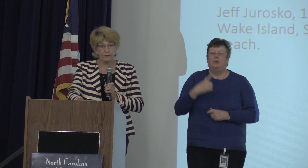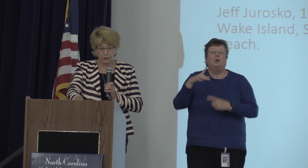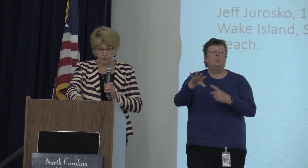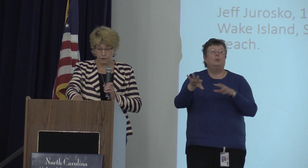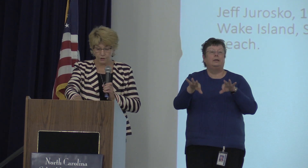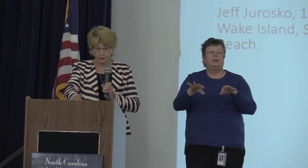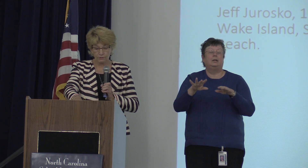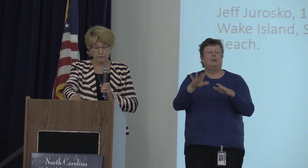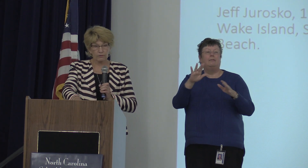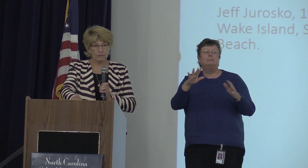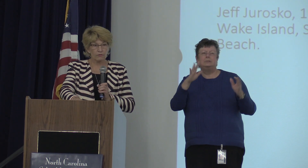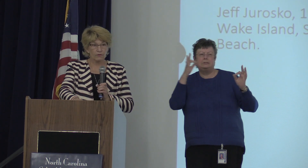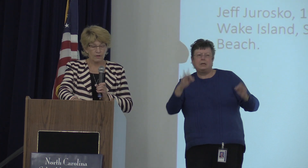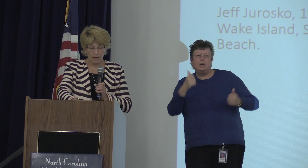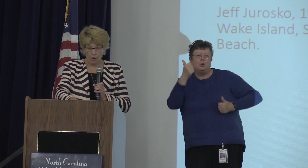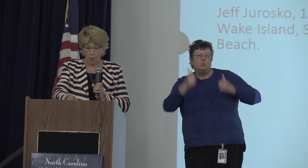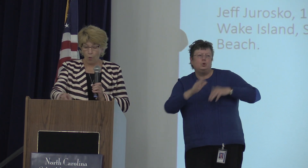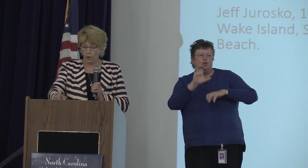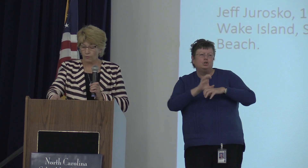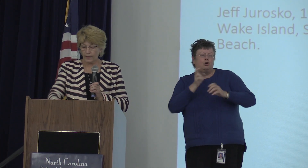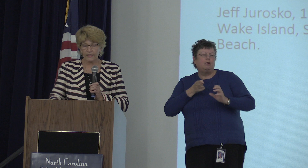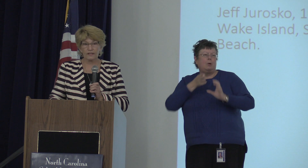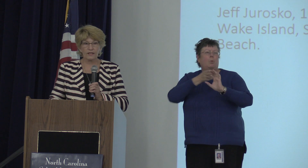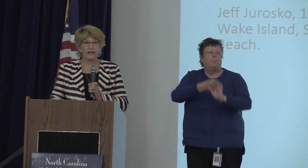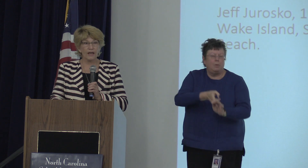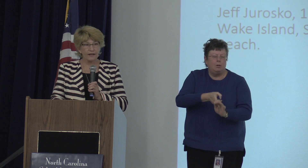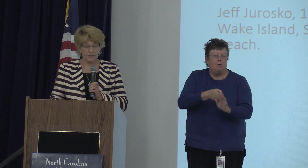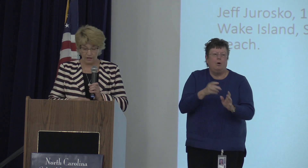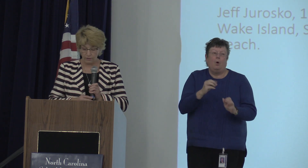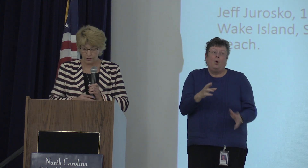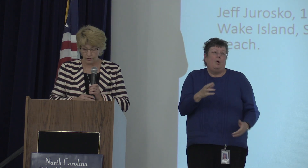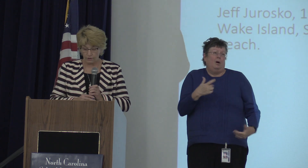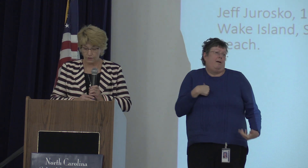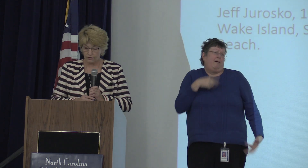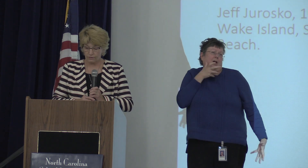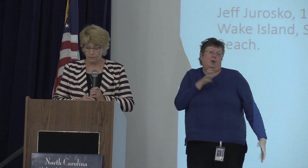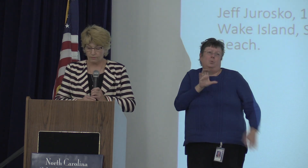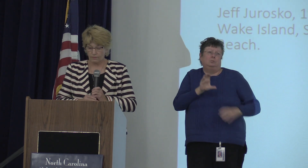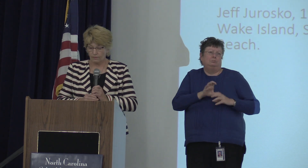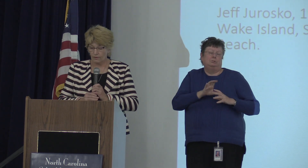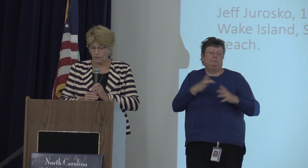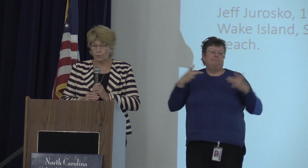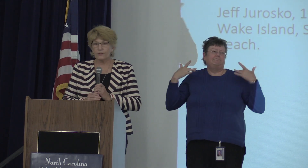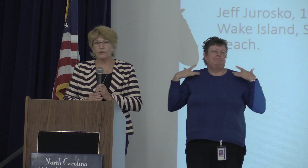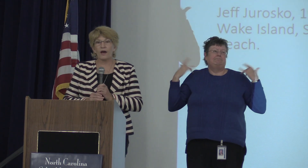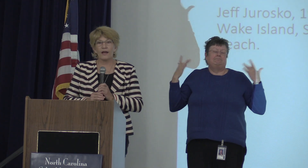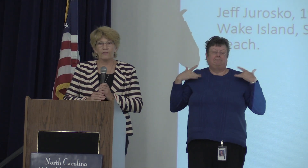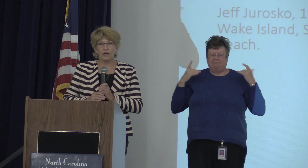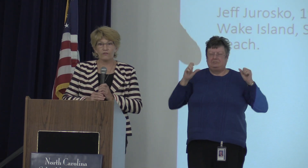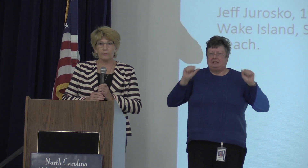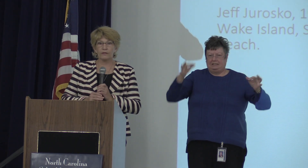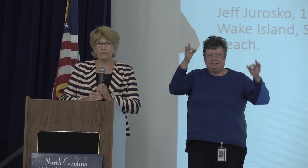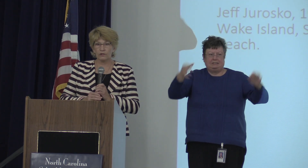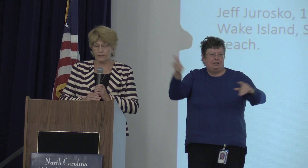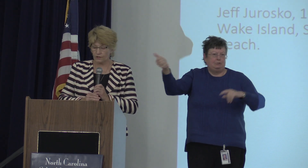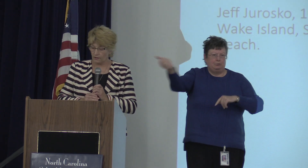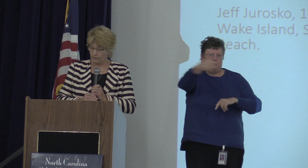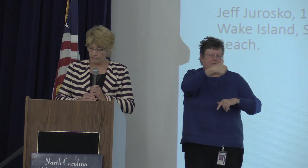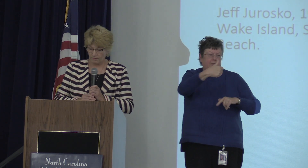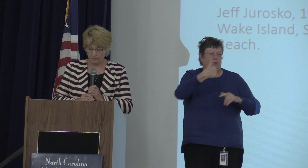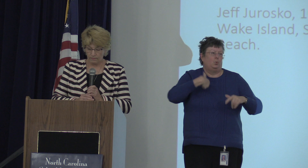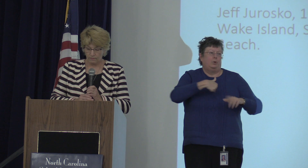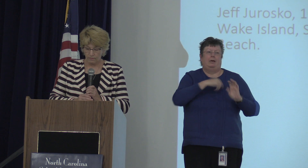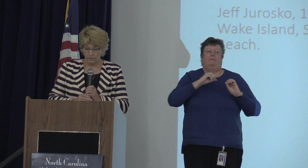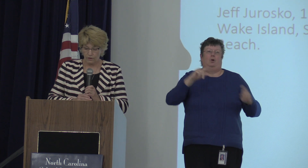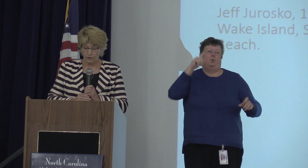can pick our church, or we can decide not to go to church. We do not have a government